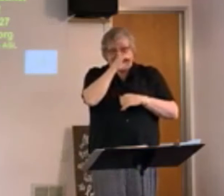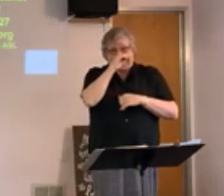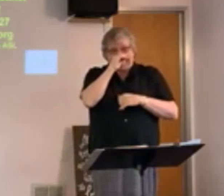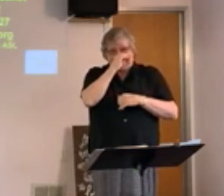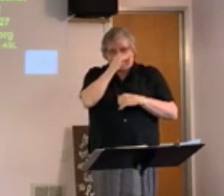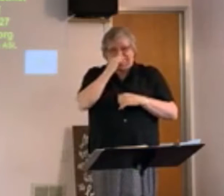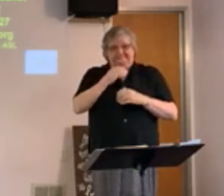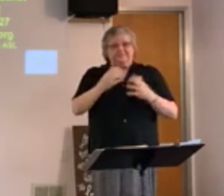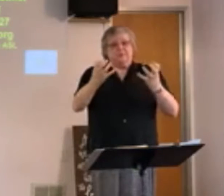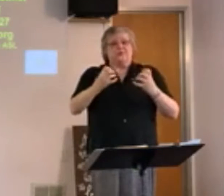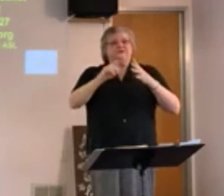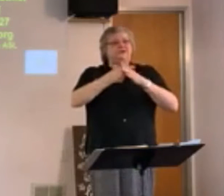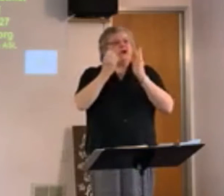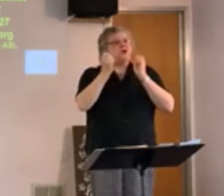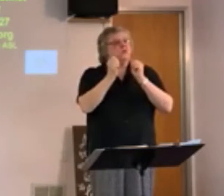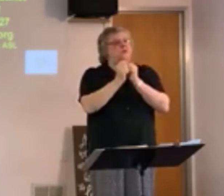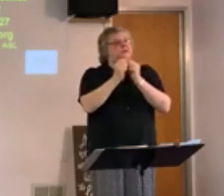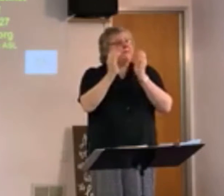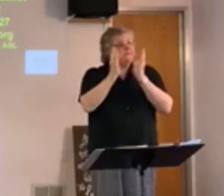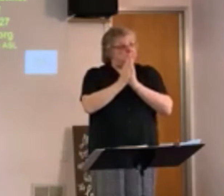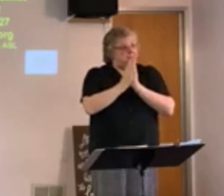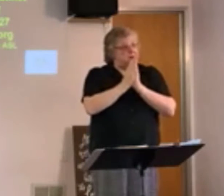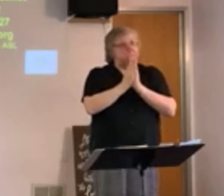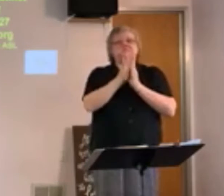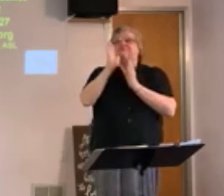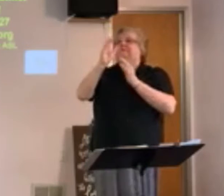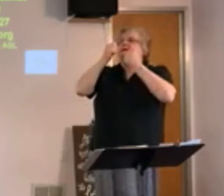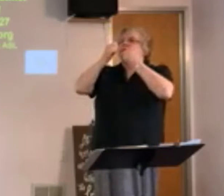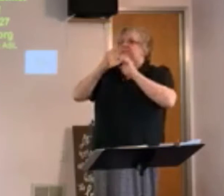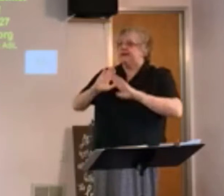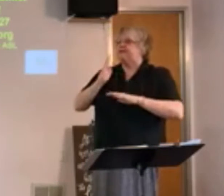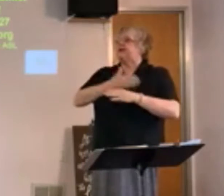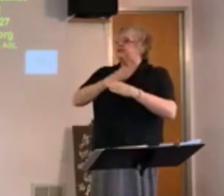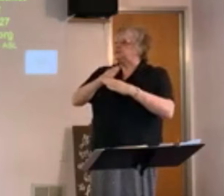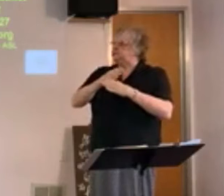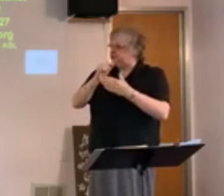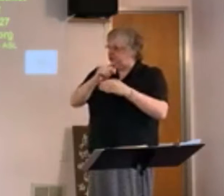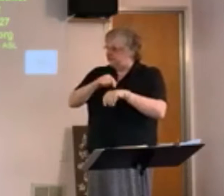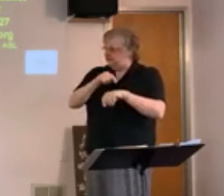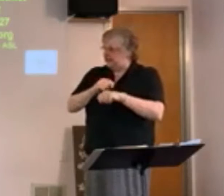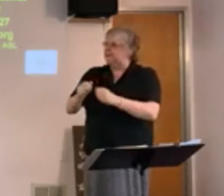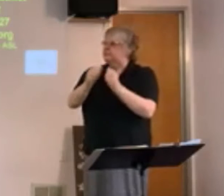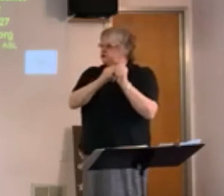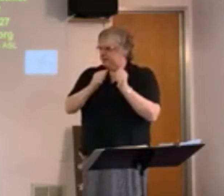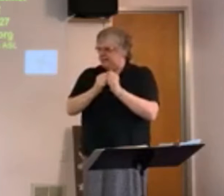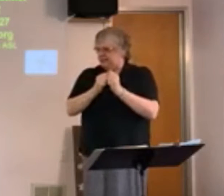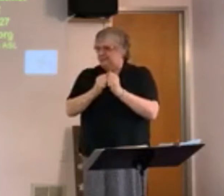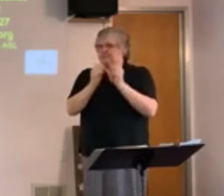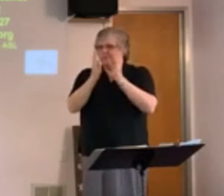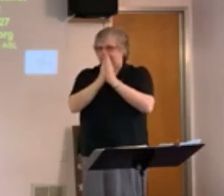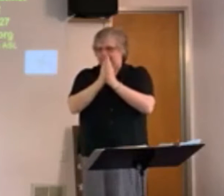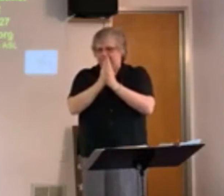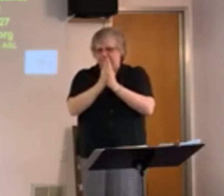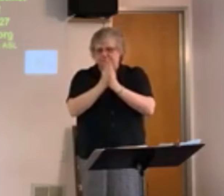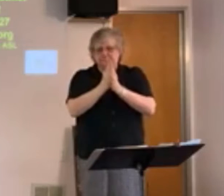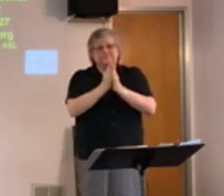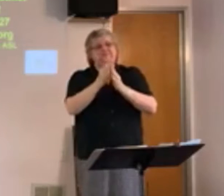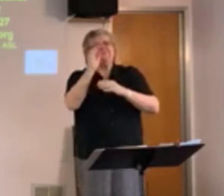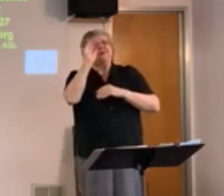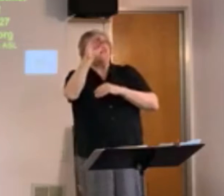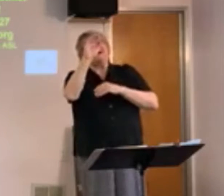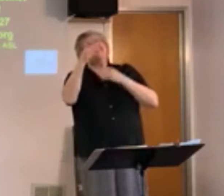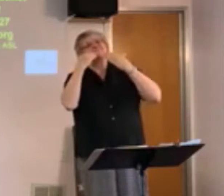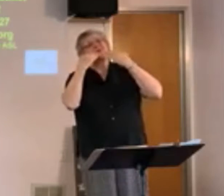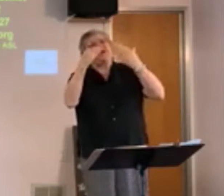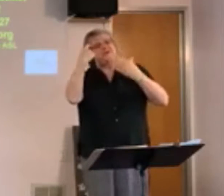prayer and ask God's blessing as we share this time of worship together. Heavenly Father, thank you for the gift of this